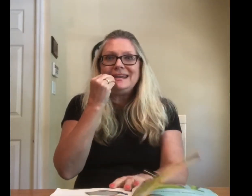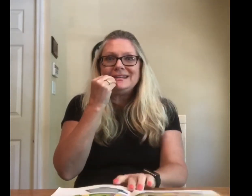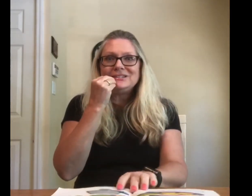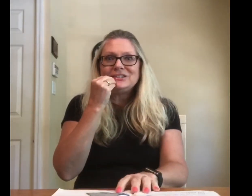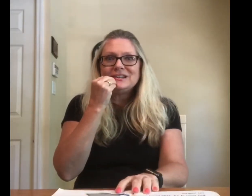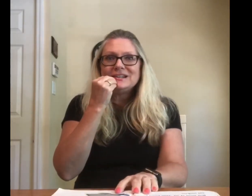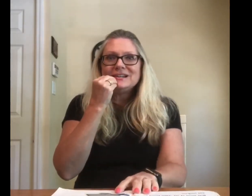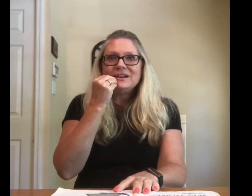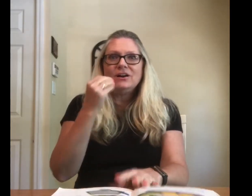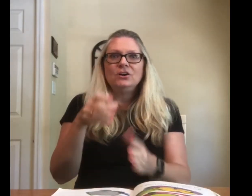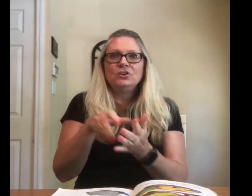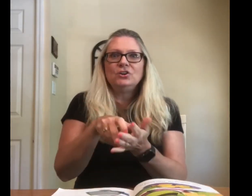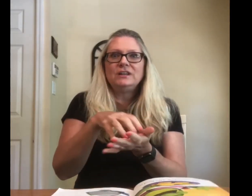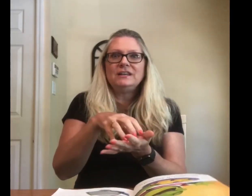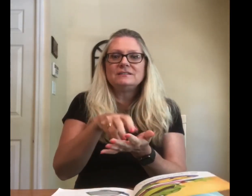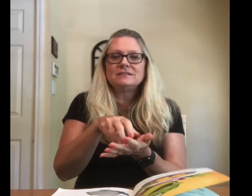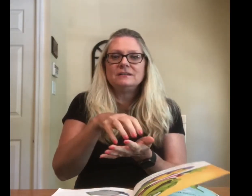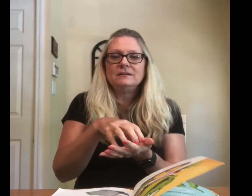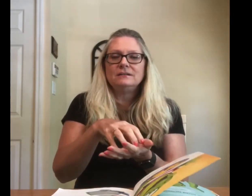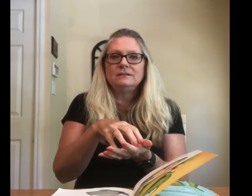eat cookies.